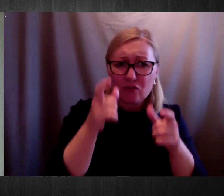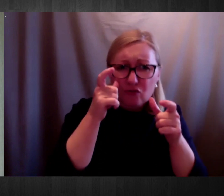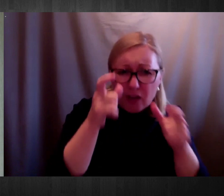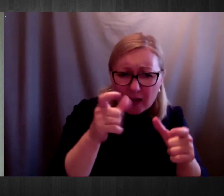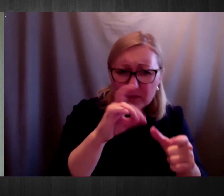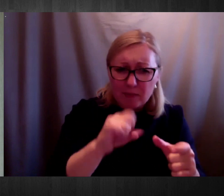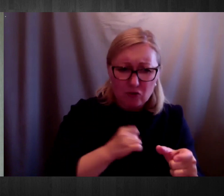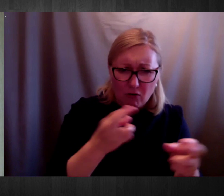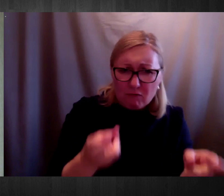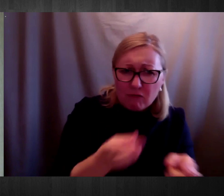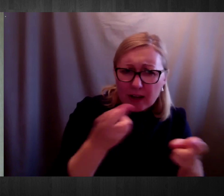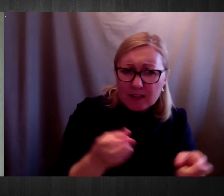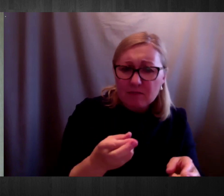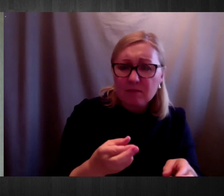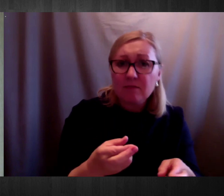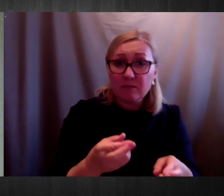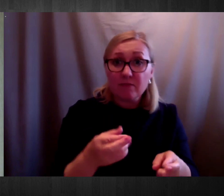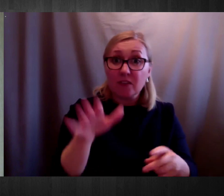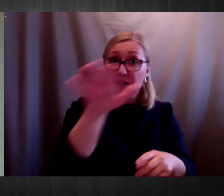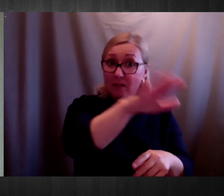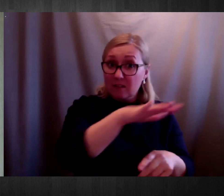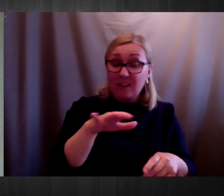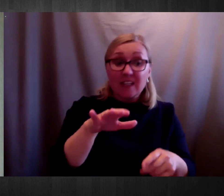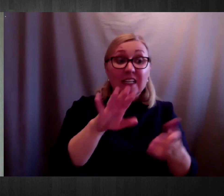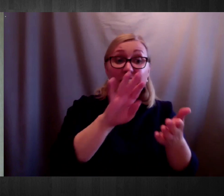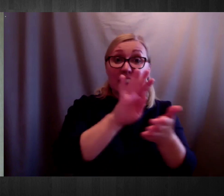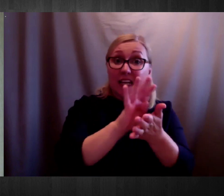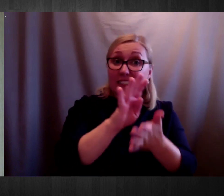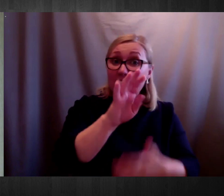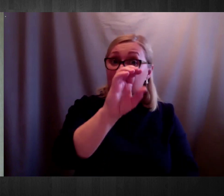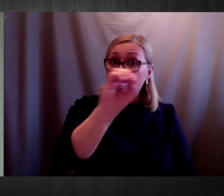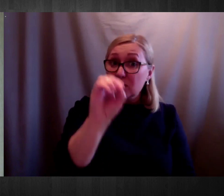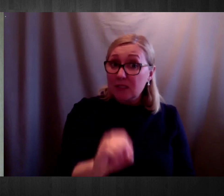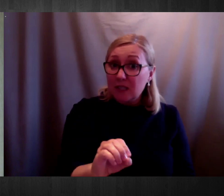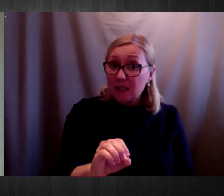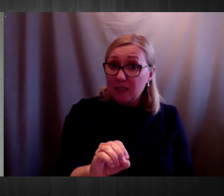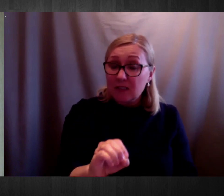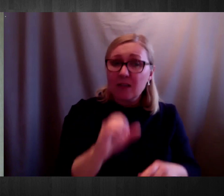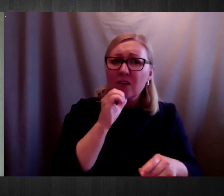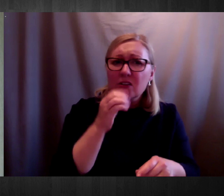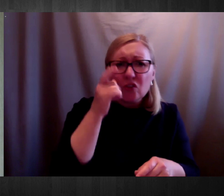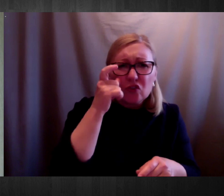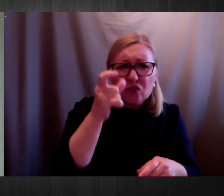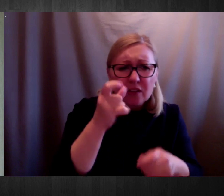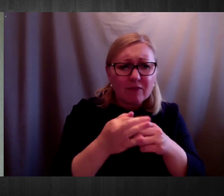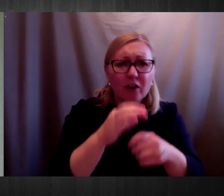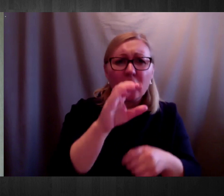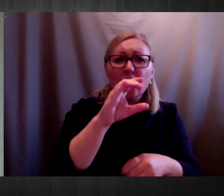19% did not do glucose and HbAZ1 tests.